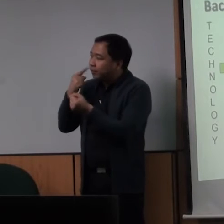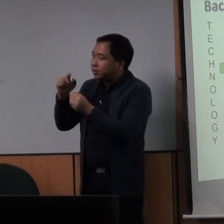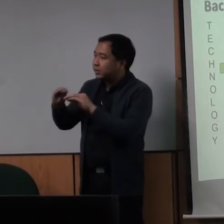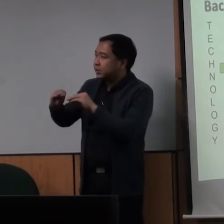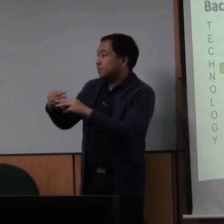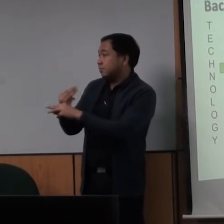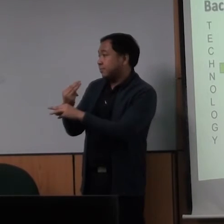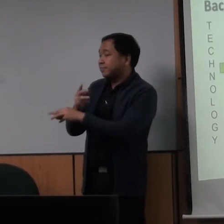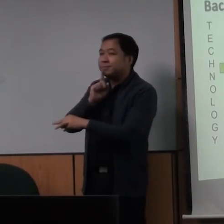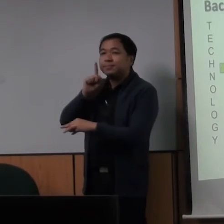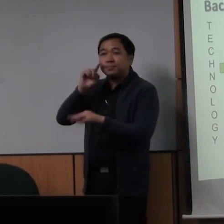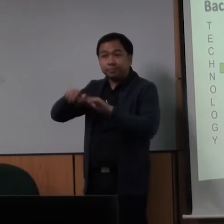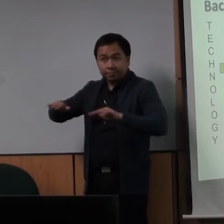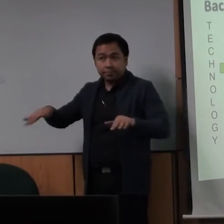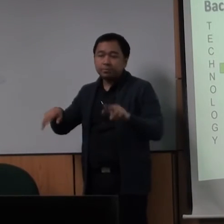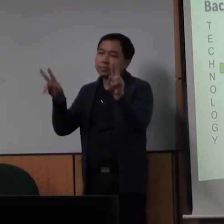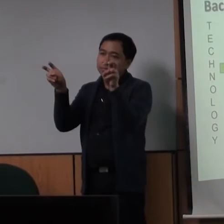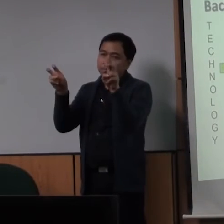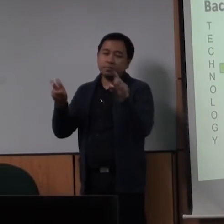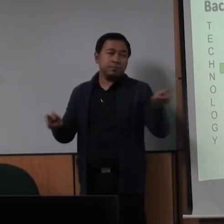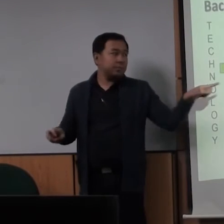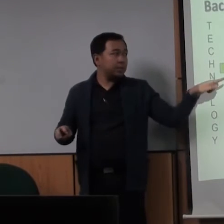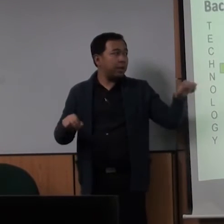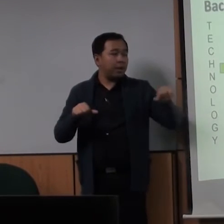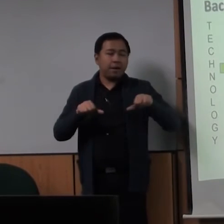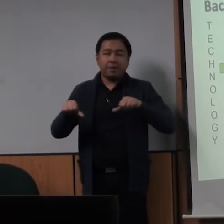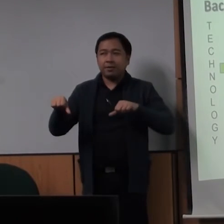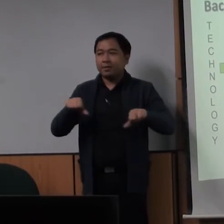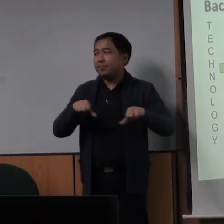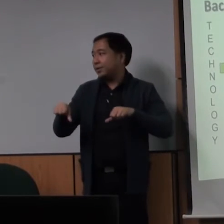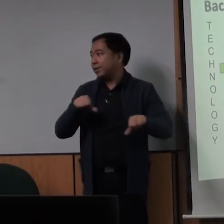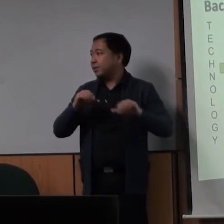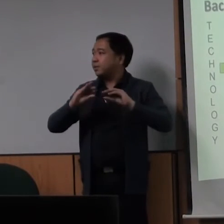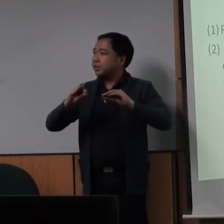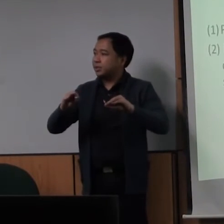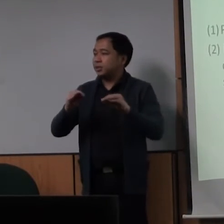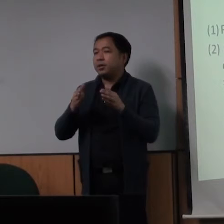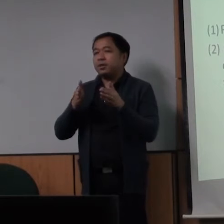deaf kids, it's called the Animated Teaching Tool or AP.